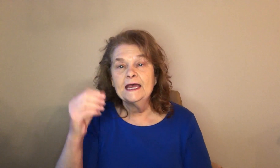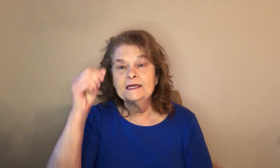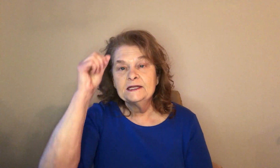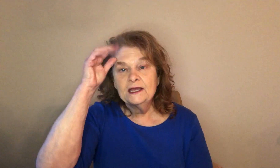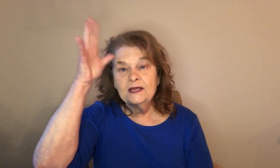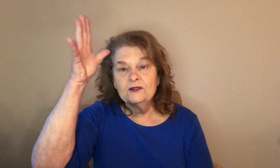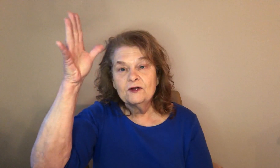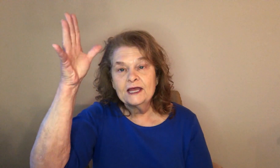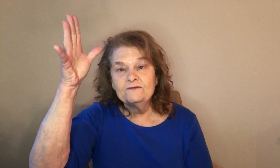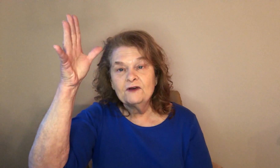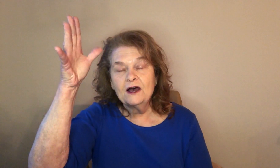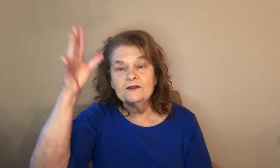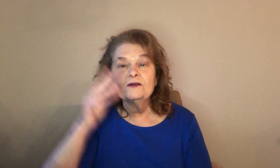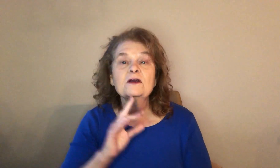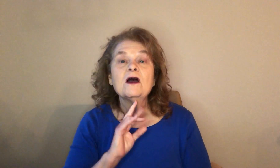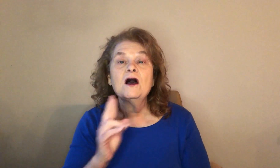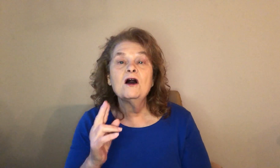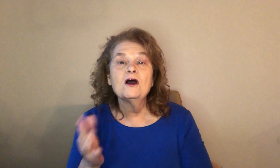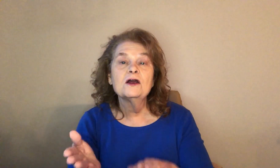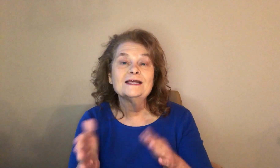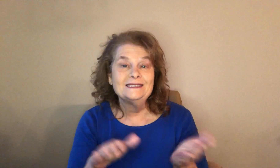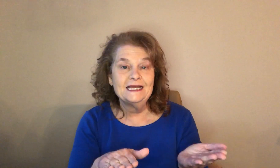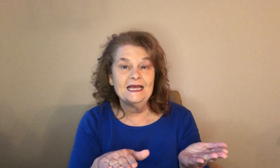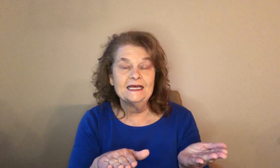and grandfather are dead.